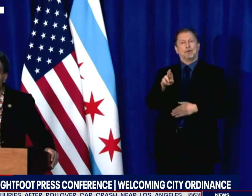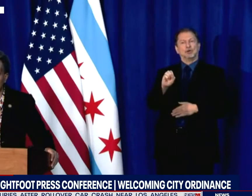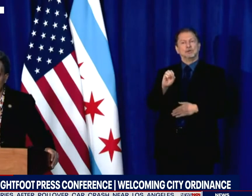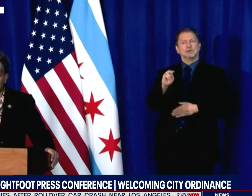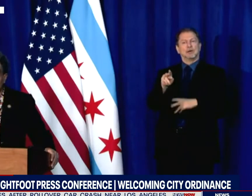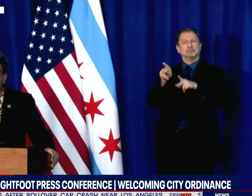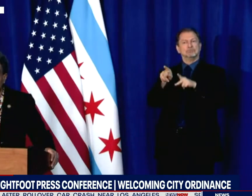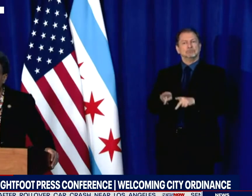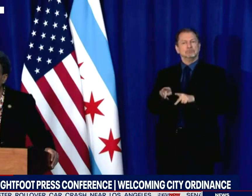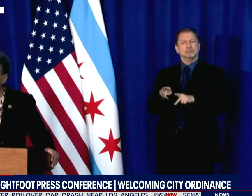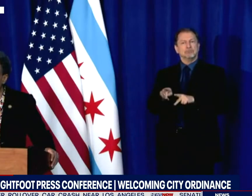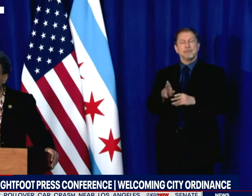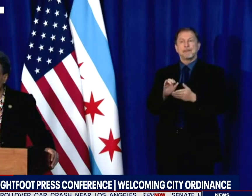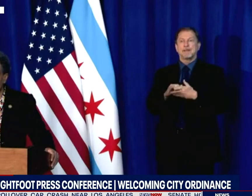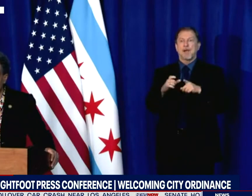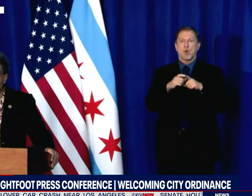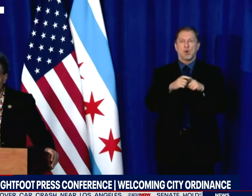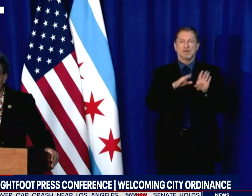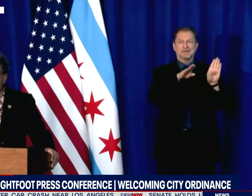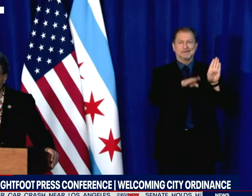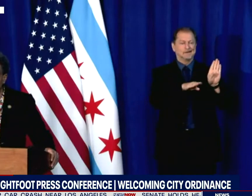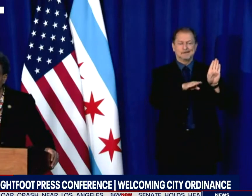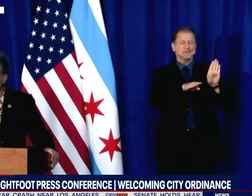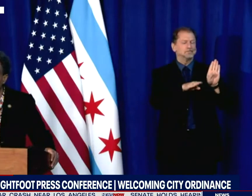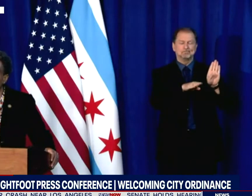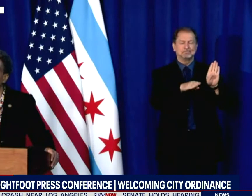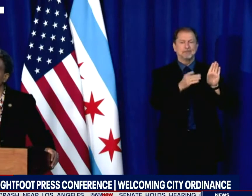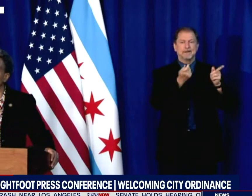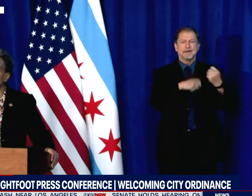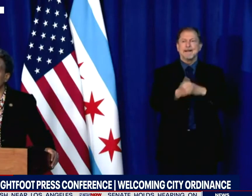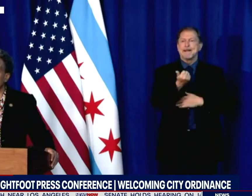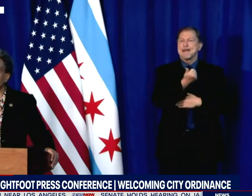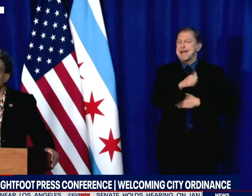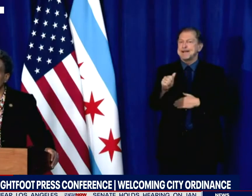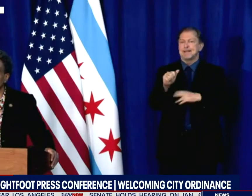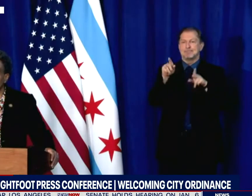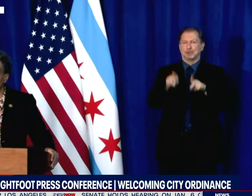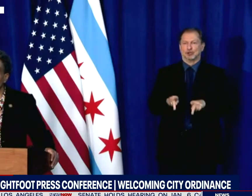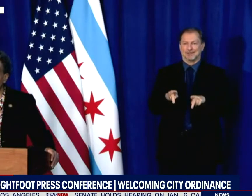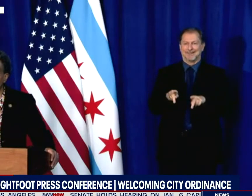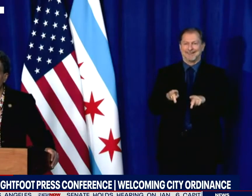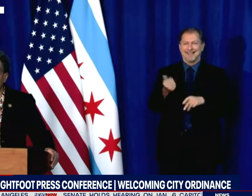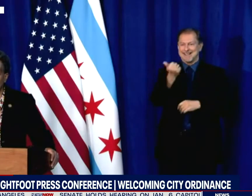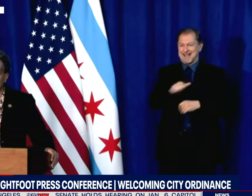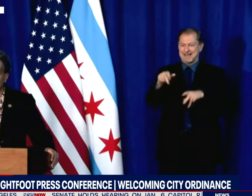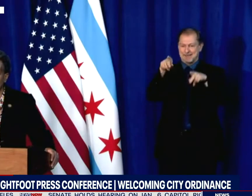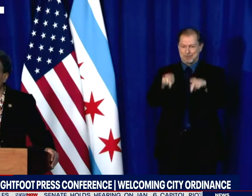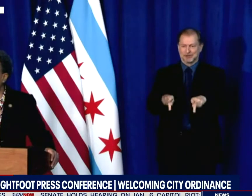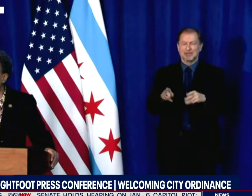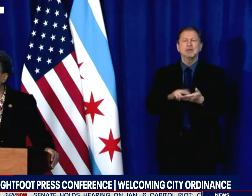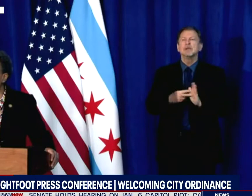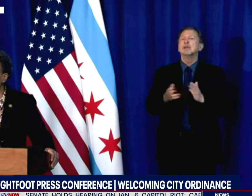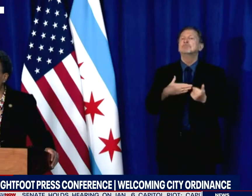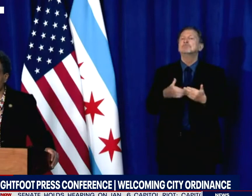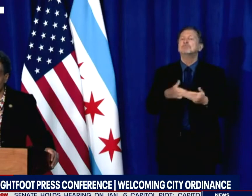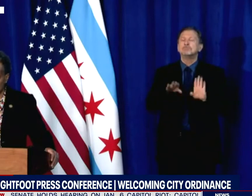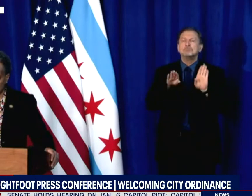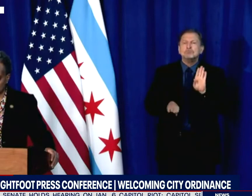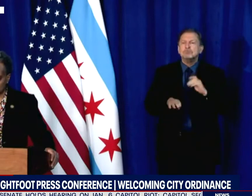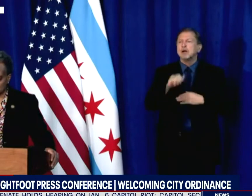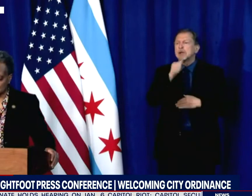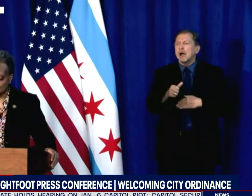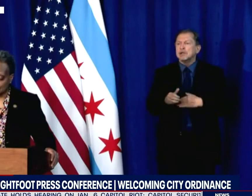When we eliminate the word citizen and replace it with others that most um most fully reflect the realities